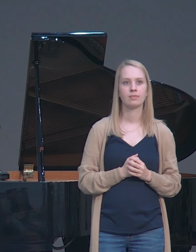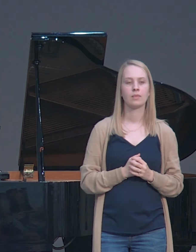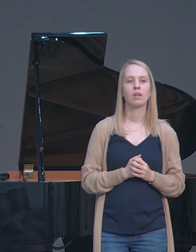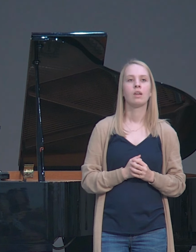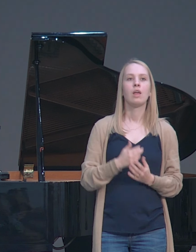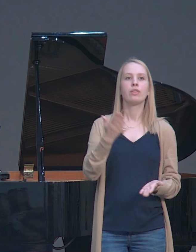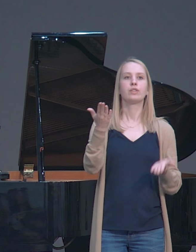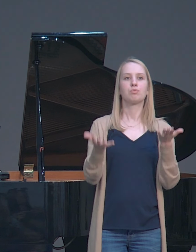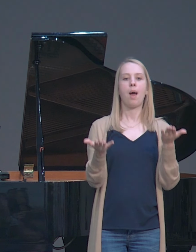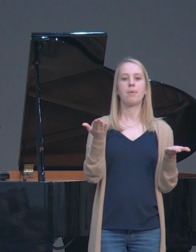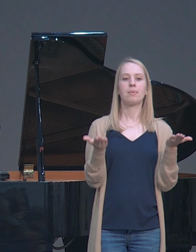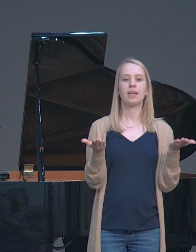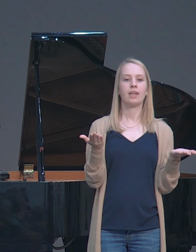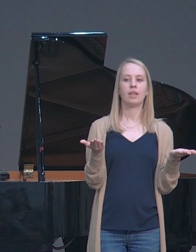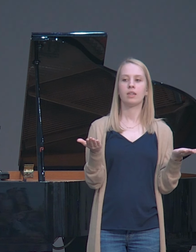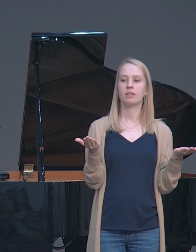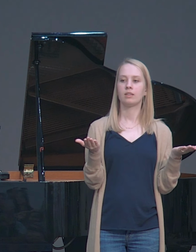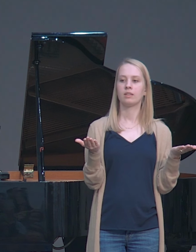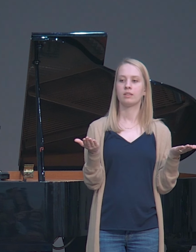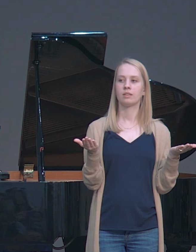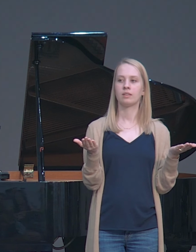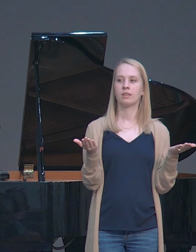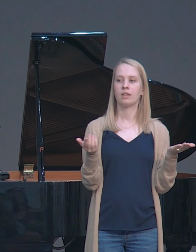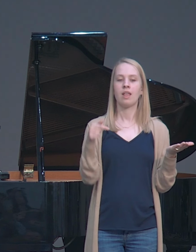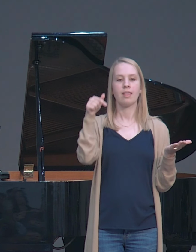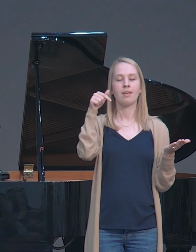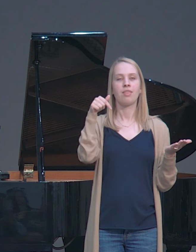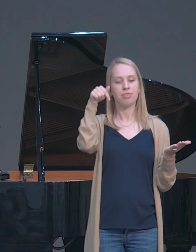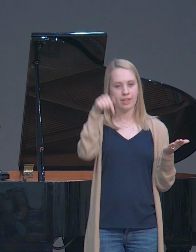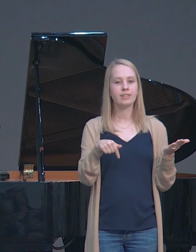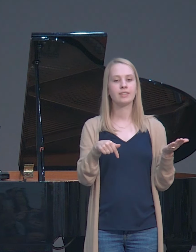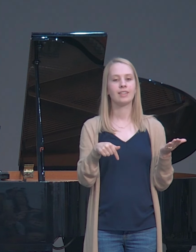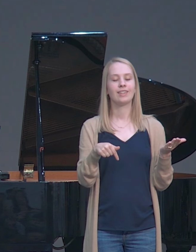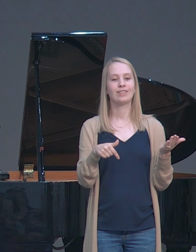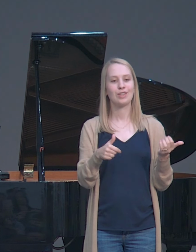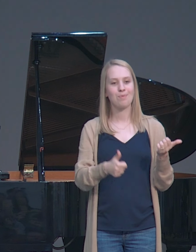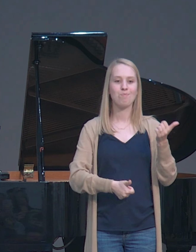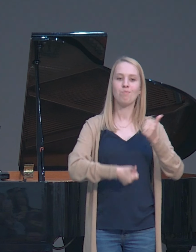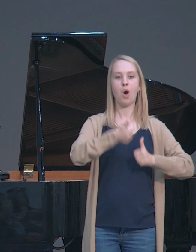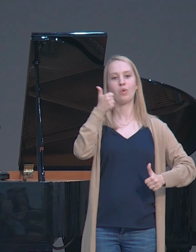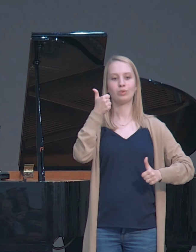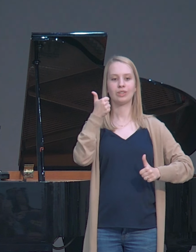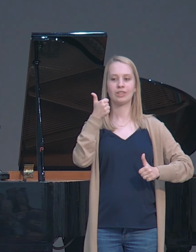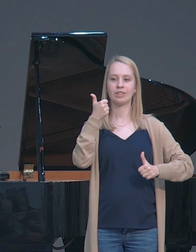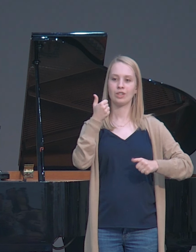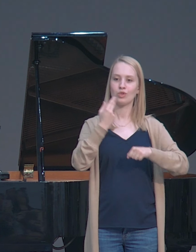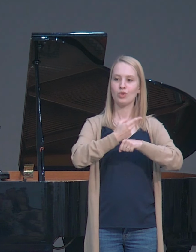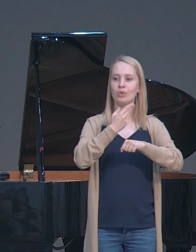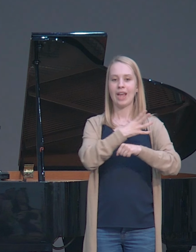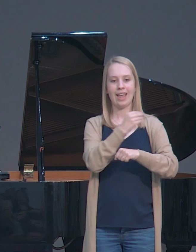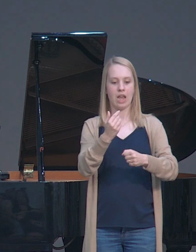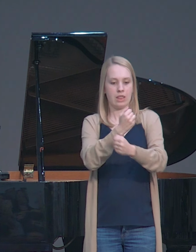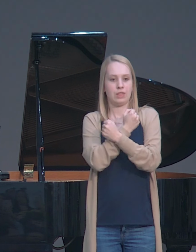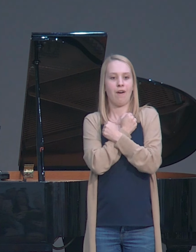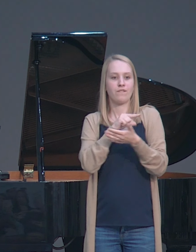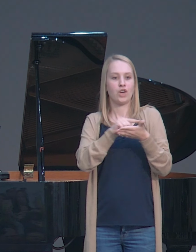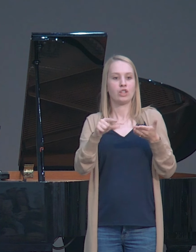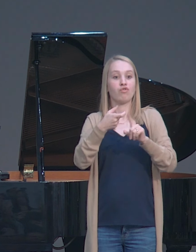There's probably no verse in all of Scripture that's more loved and well known by the